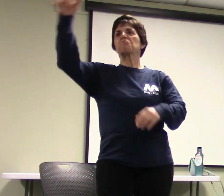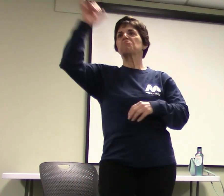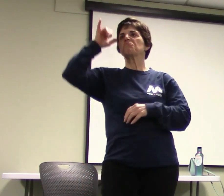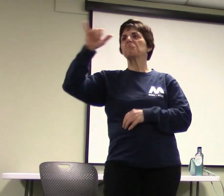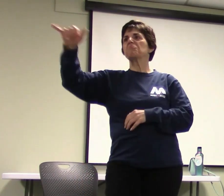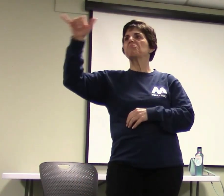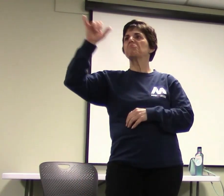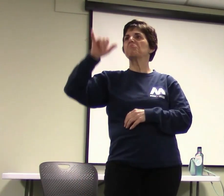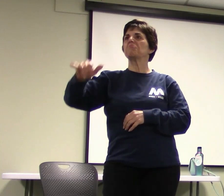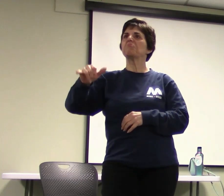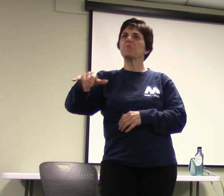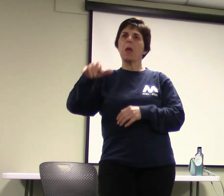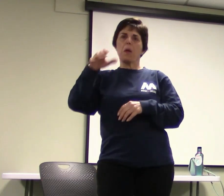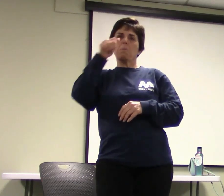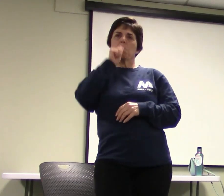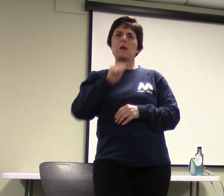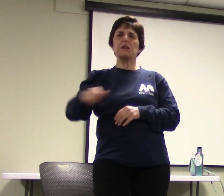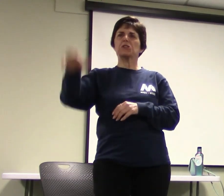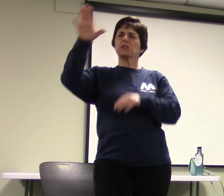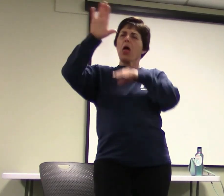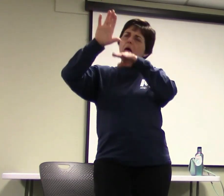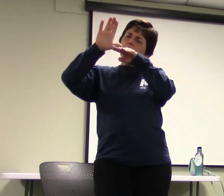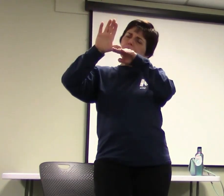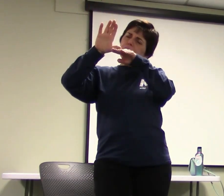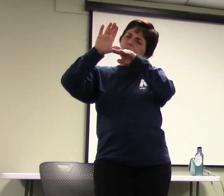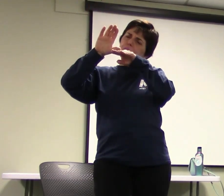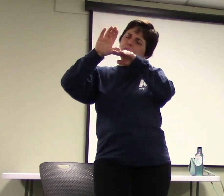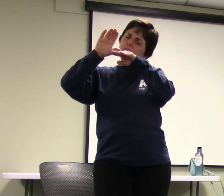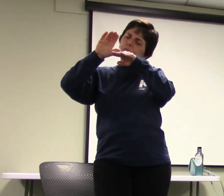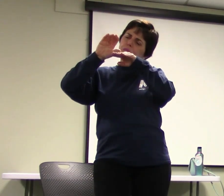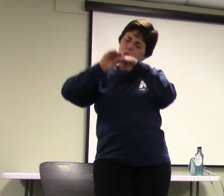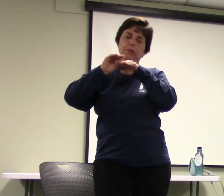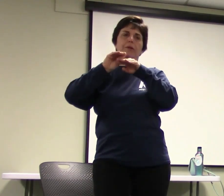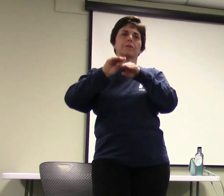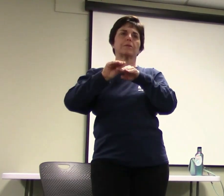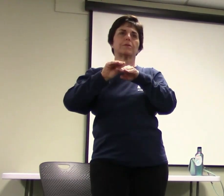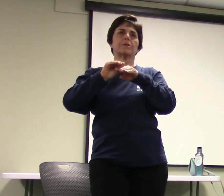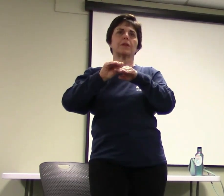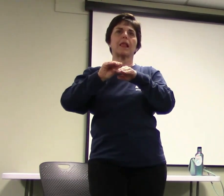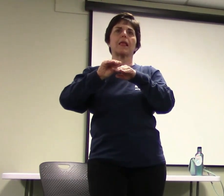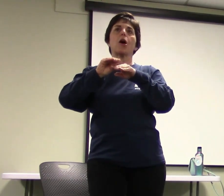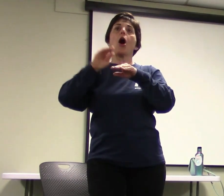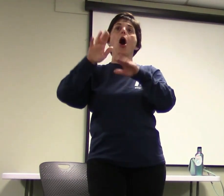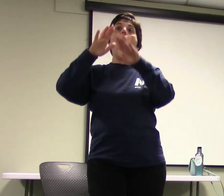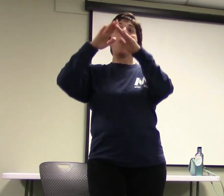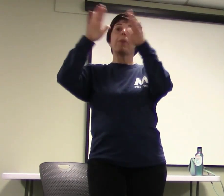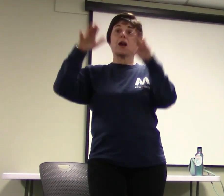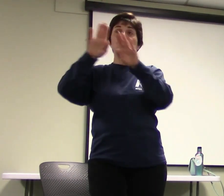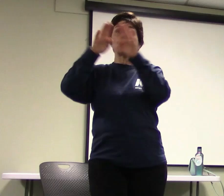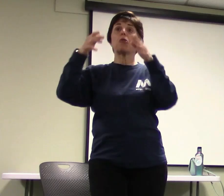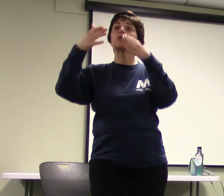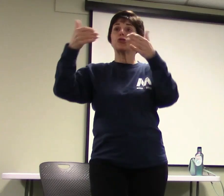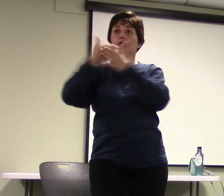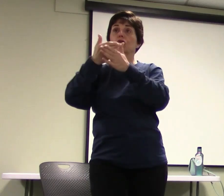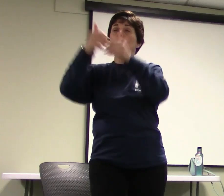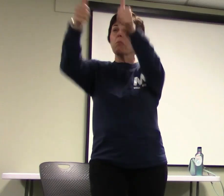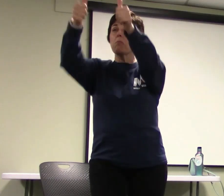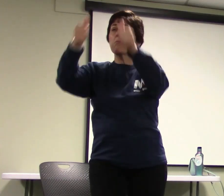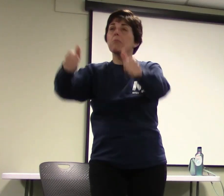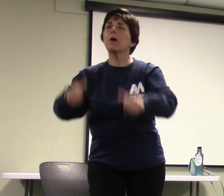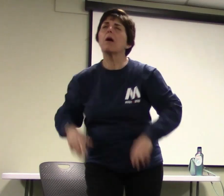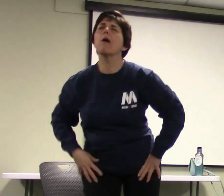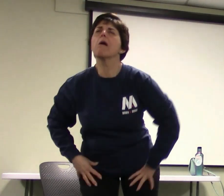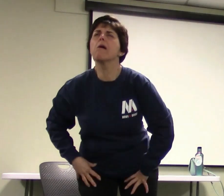cows were growing impatient with the farmer. They left a new note on the barn door.